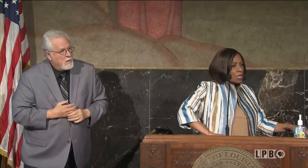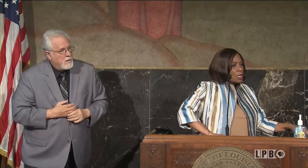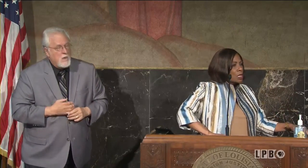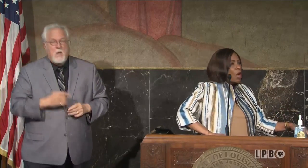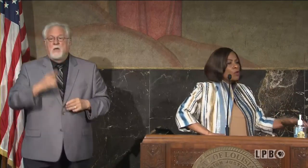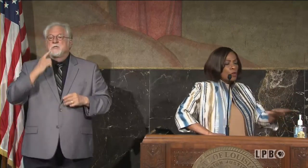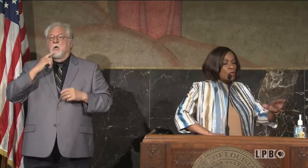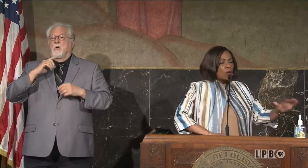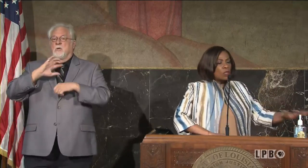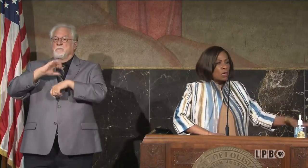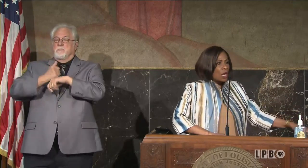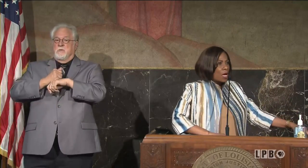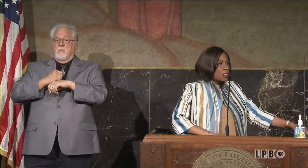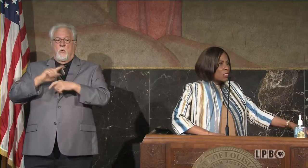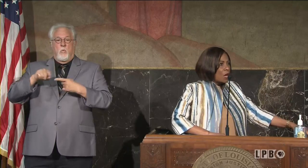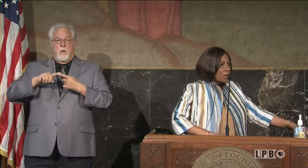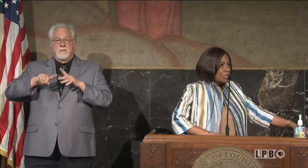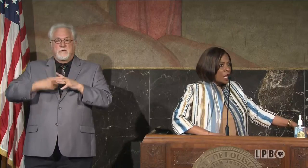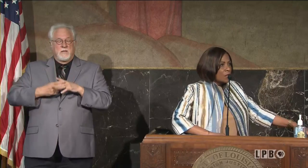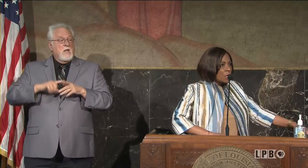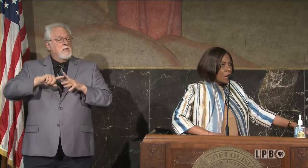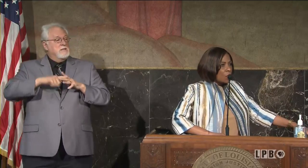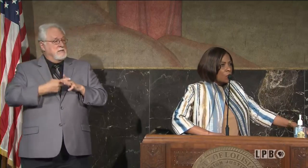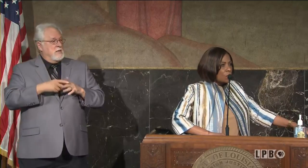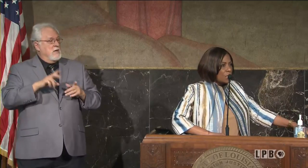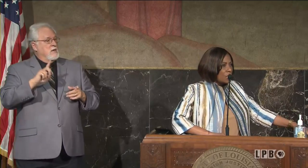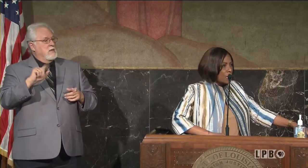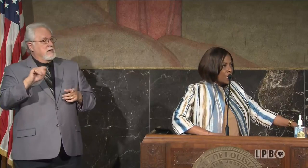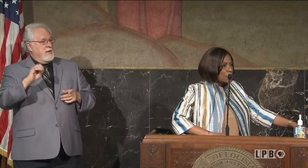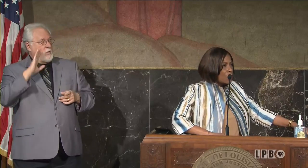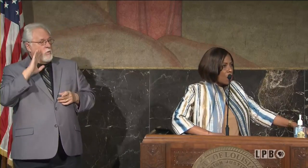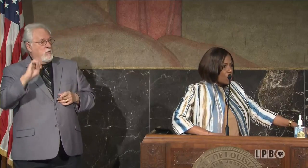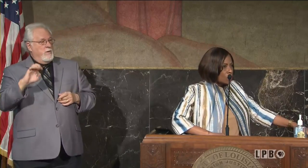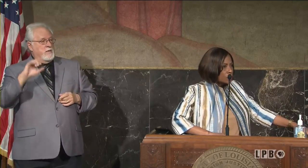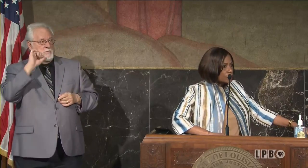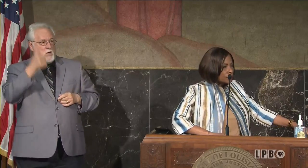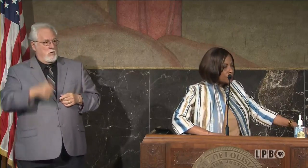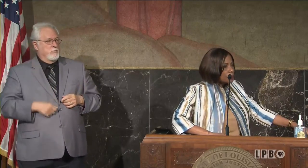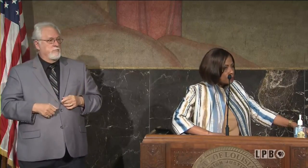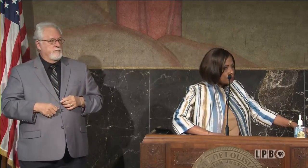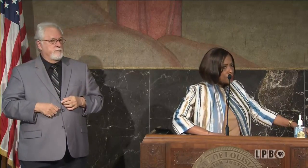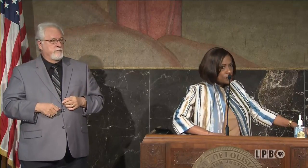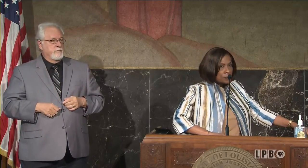in a week? Oh, no. The start date will be tomorrow.